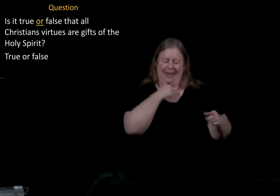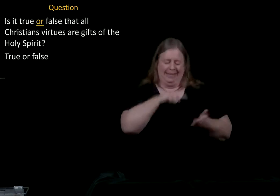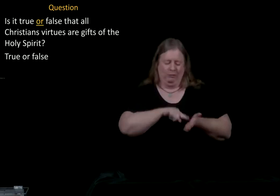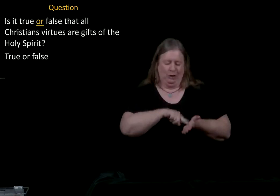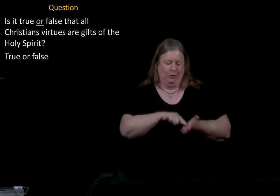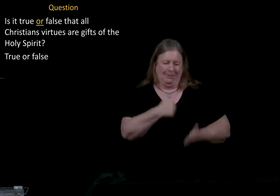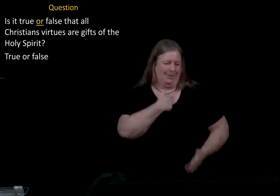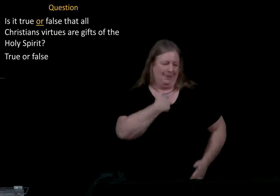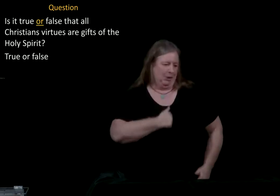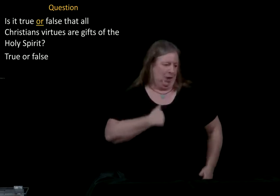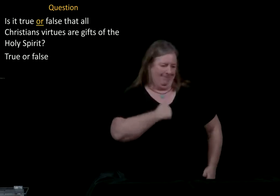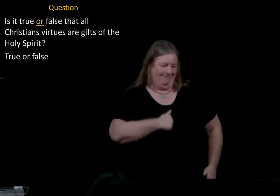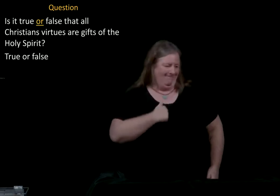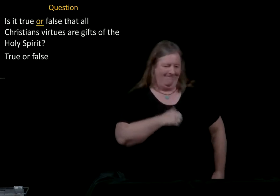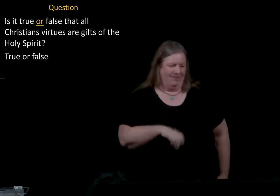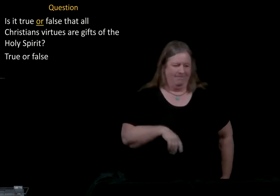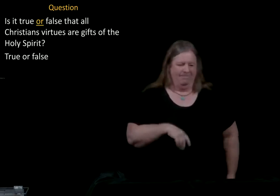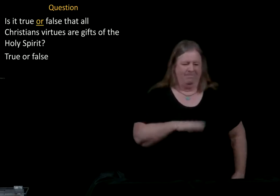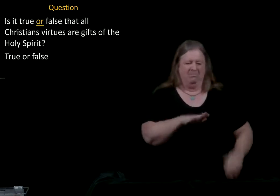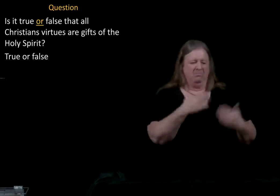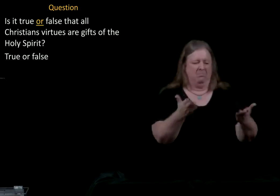True. I'm not sure about the virtues myself, but